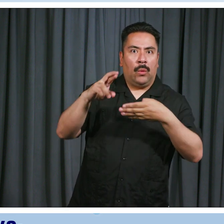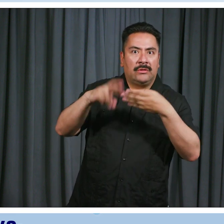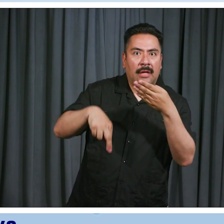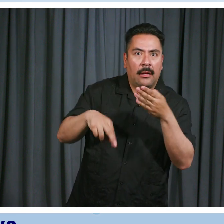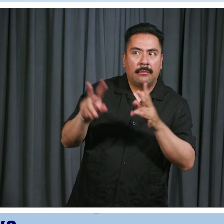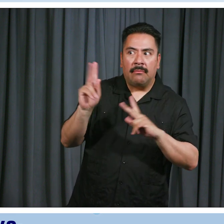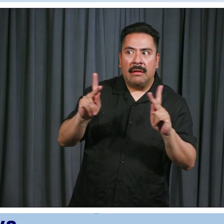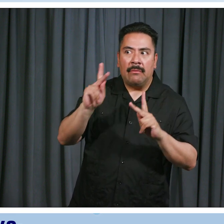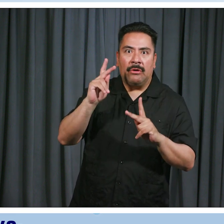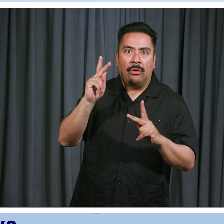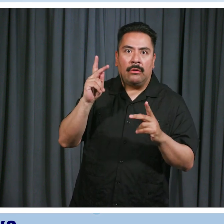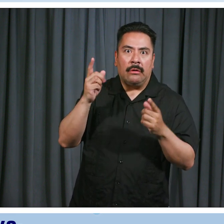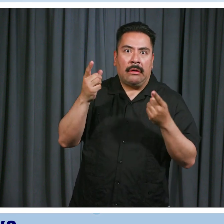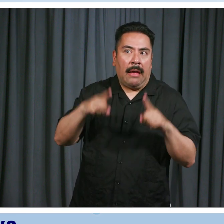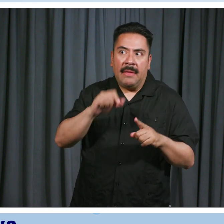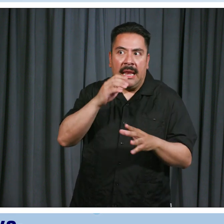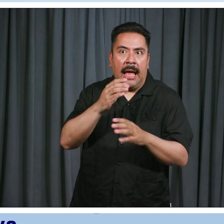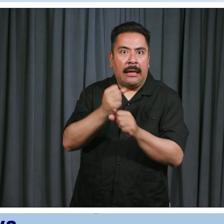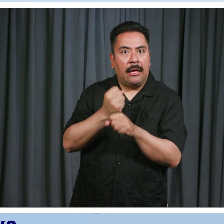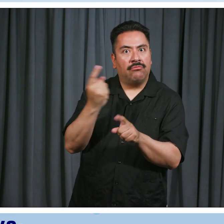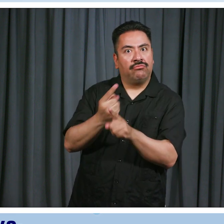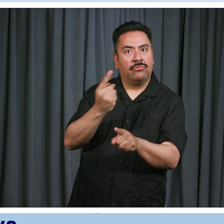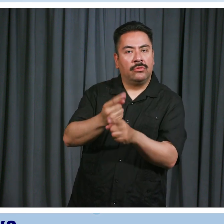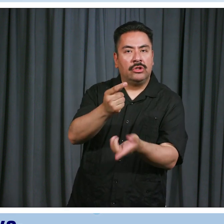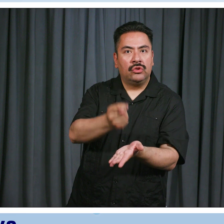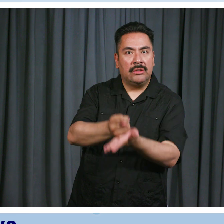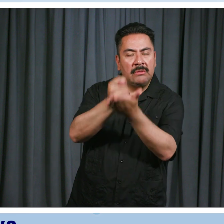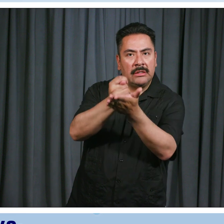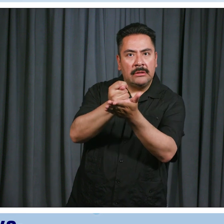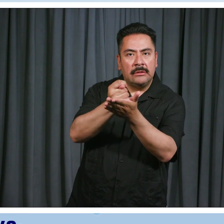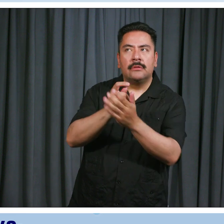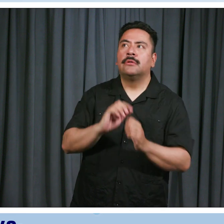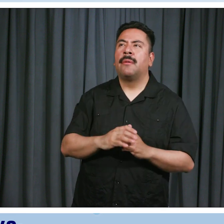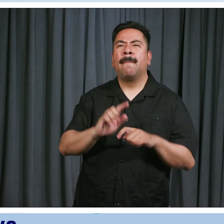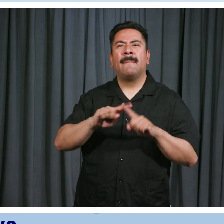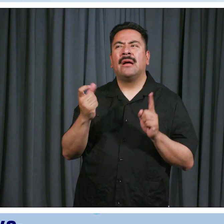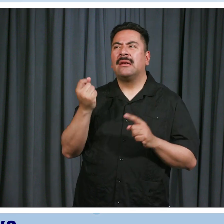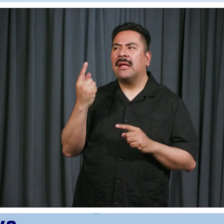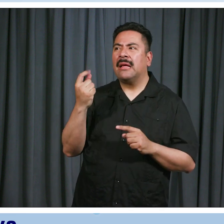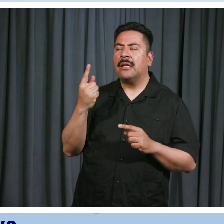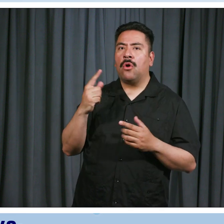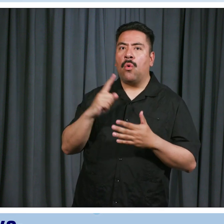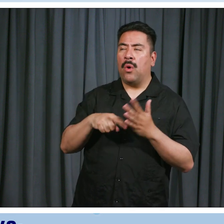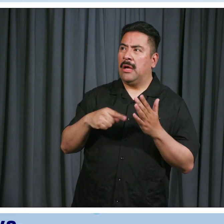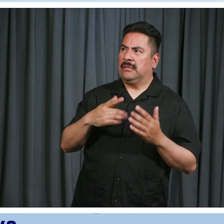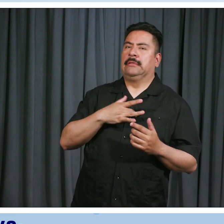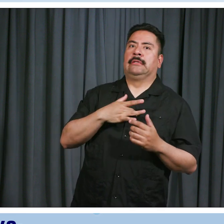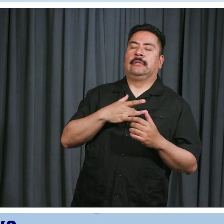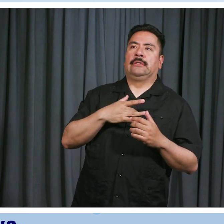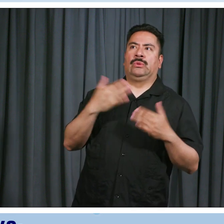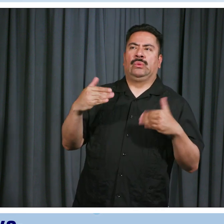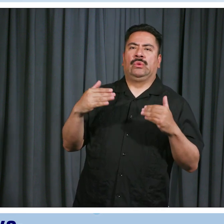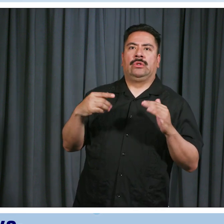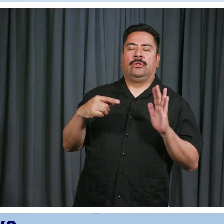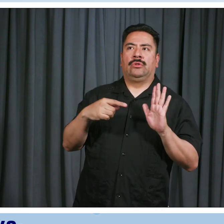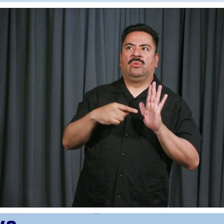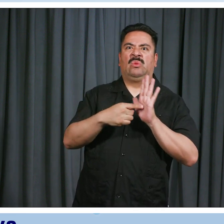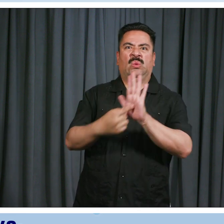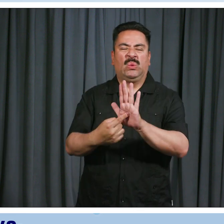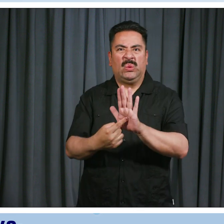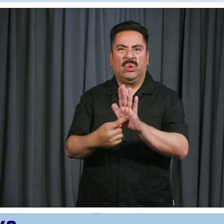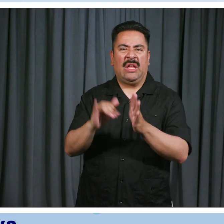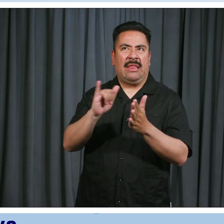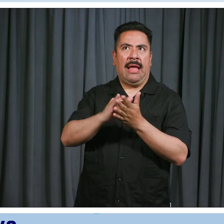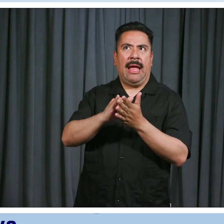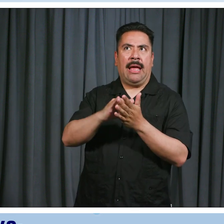people don't receive treatment. It also, what scares me is it kind of amplifies this drumbeat that people